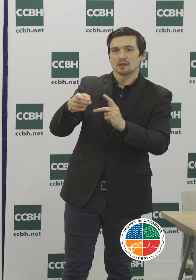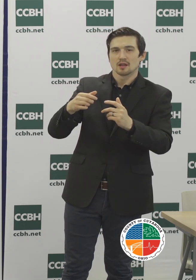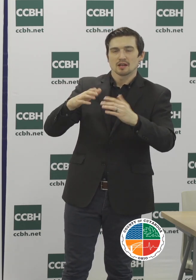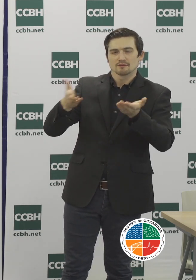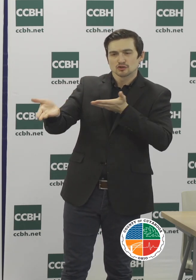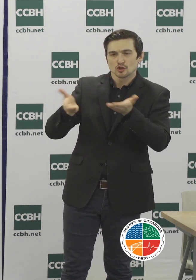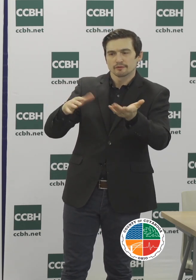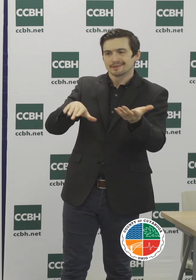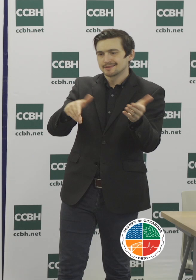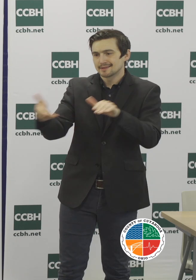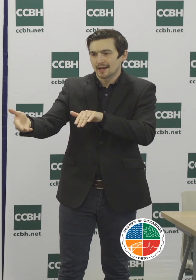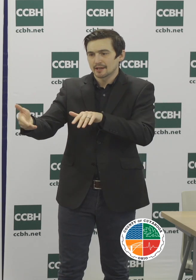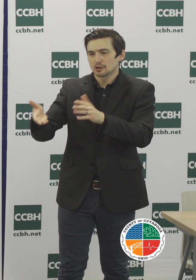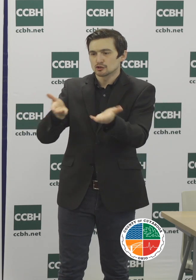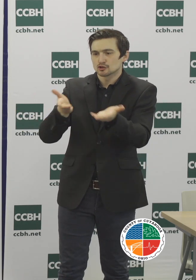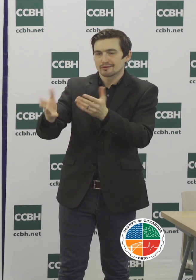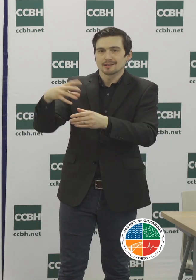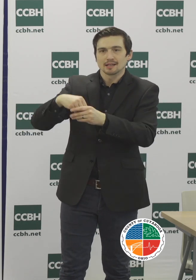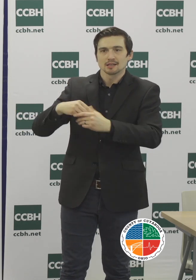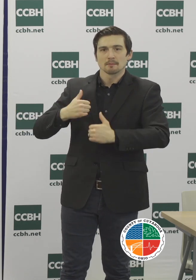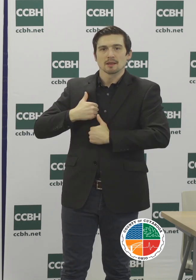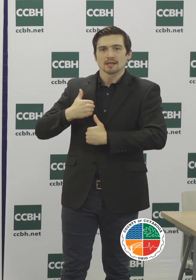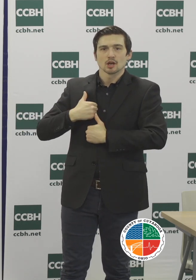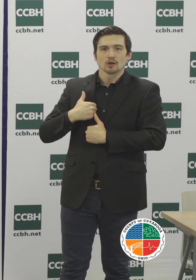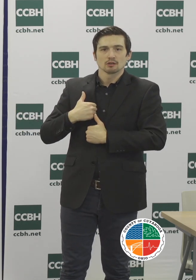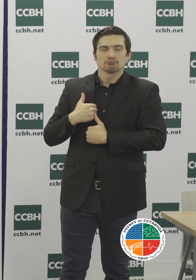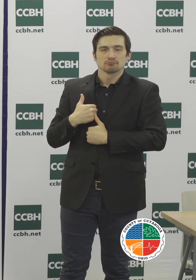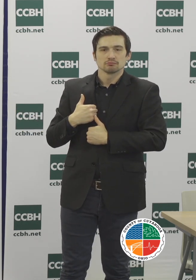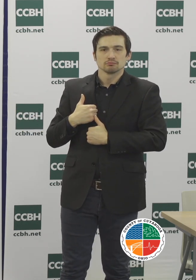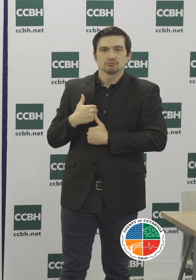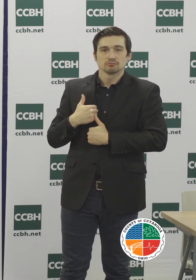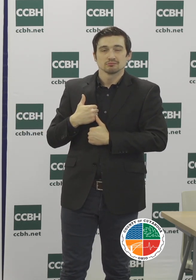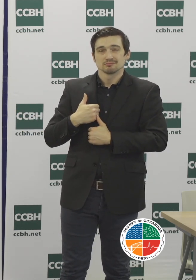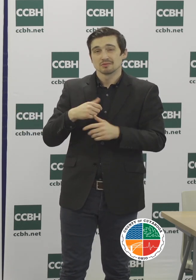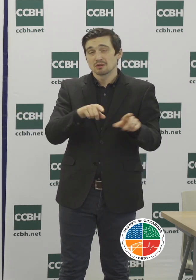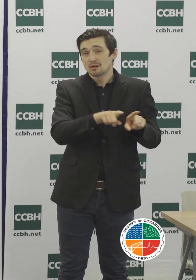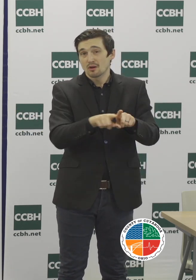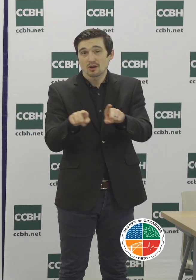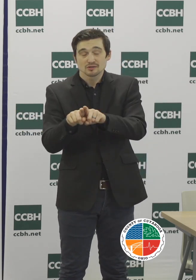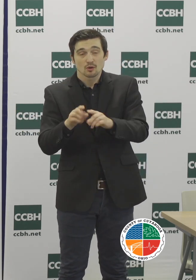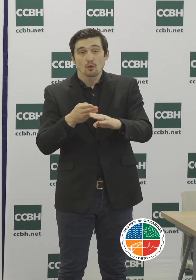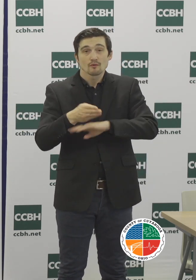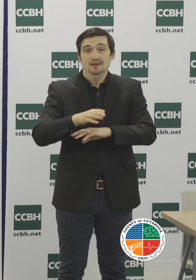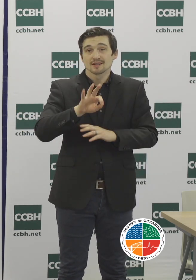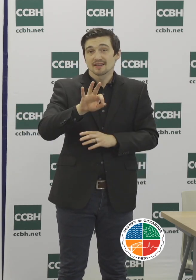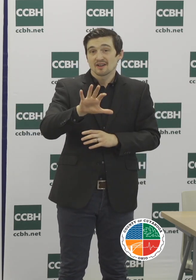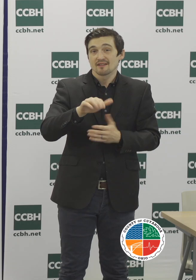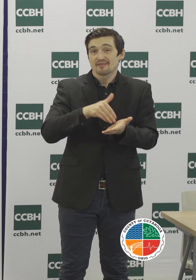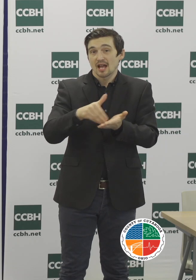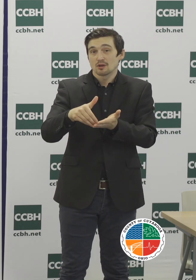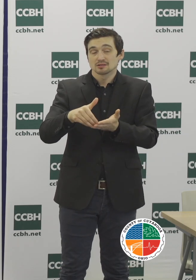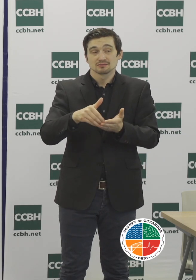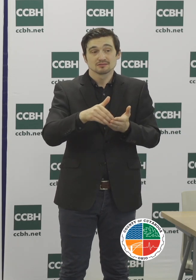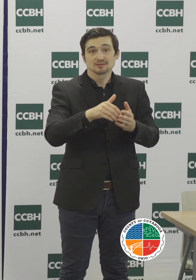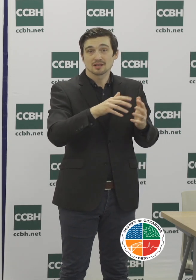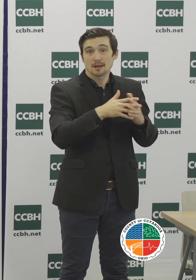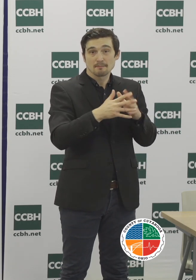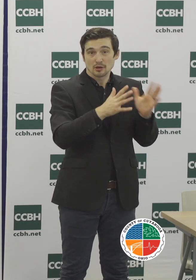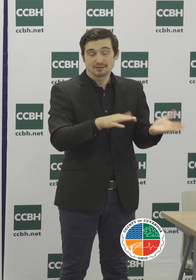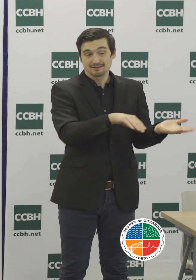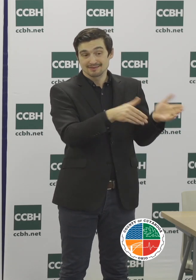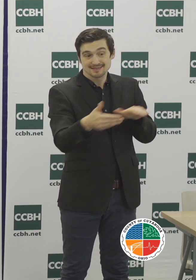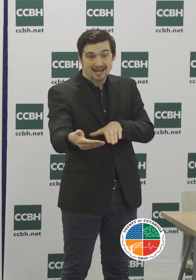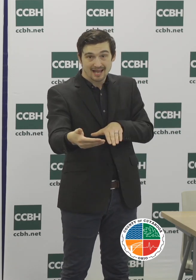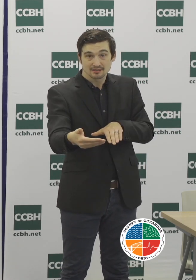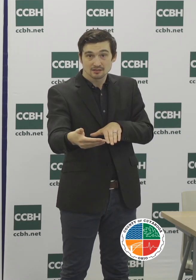military. I would also ask that you remember that over 95,000 Americans have died from COVID-19 in just the